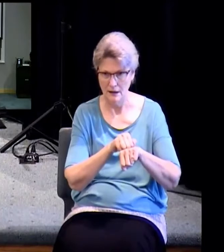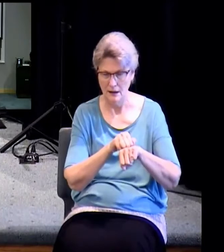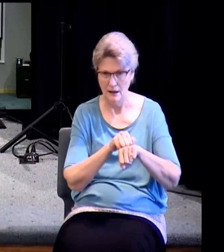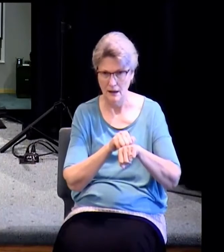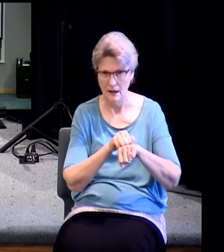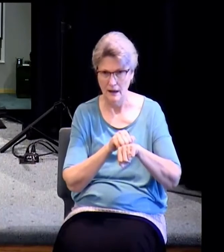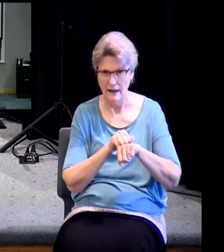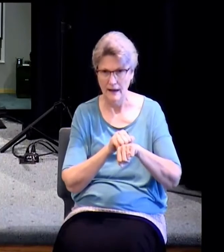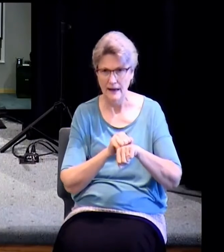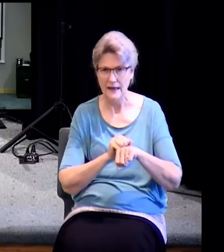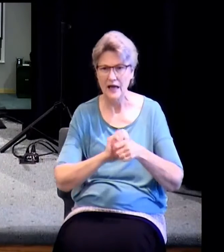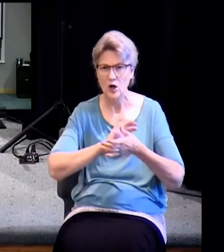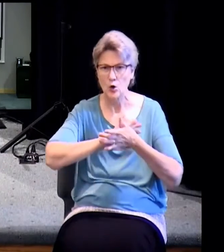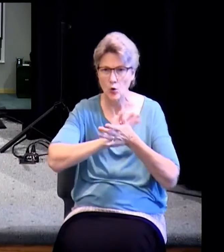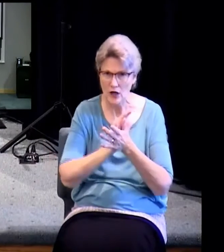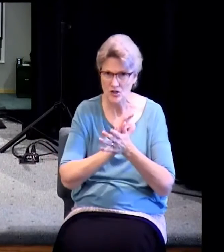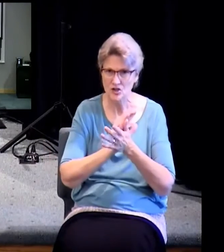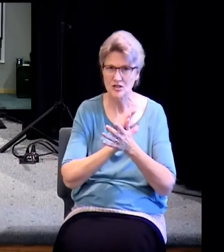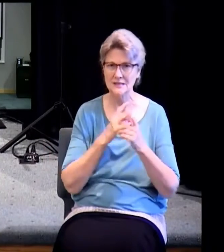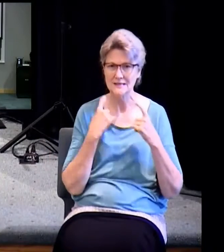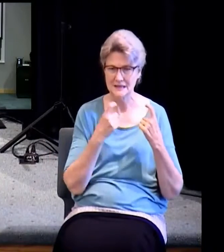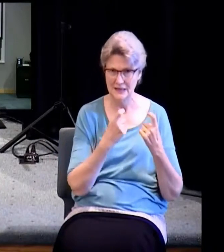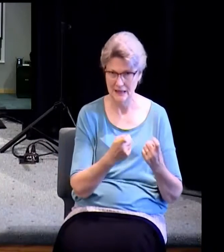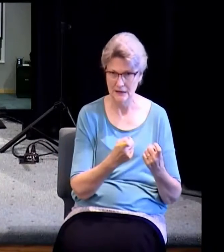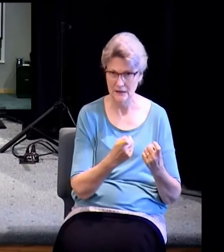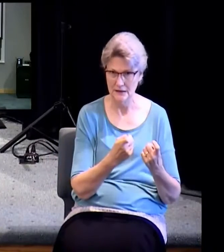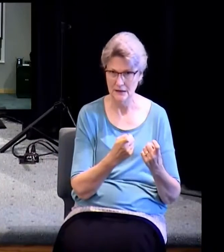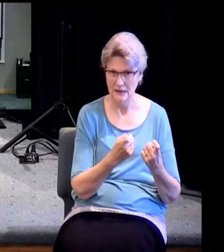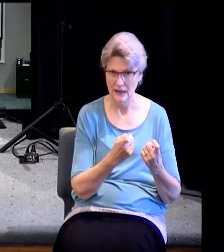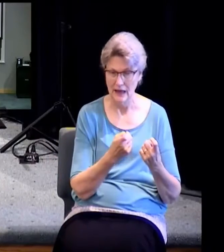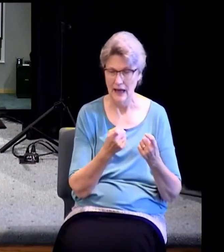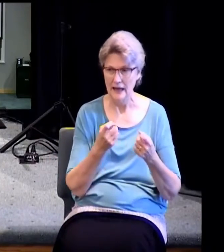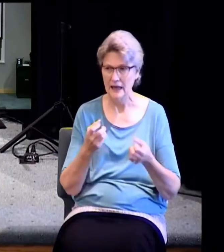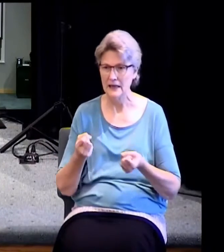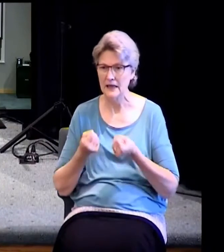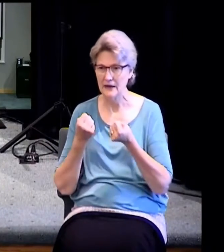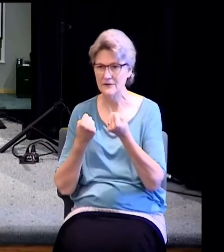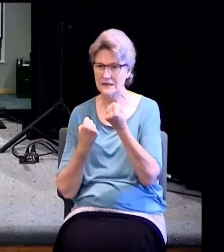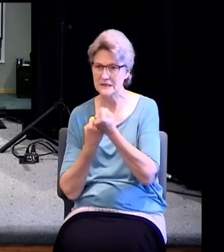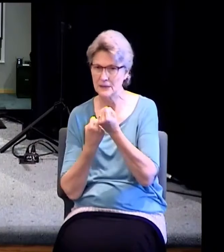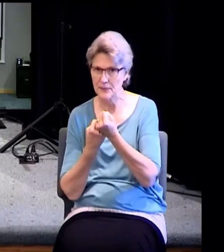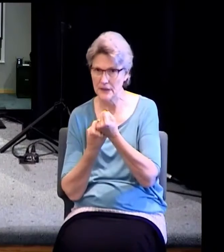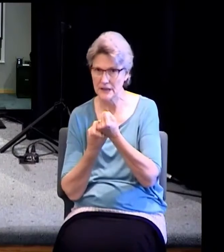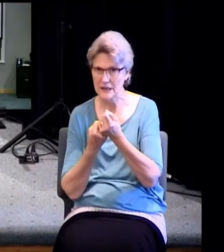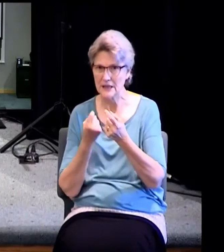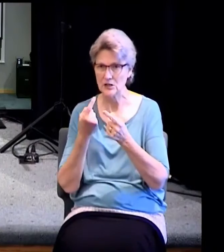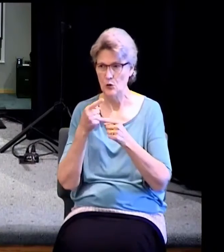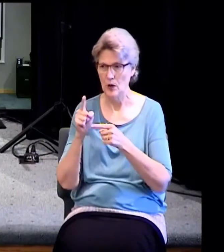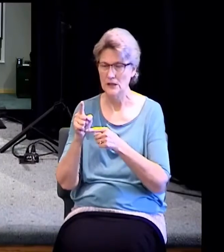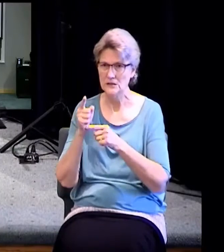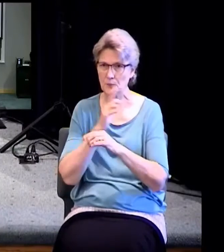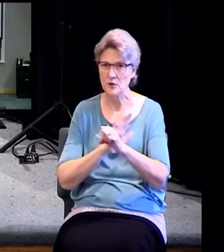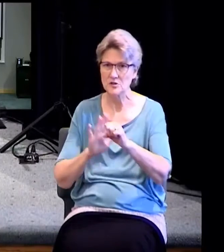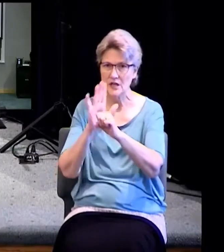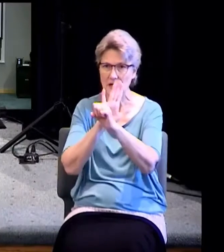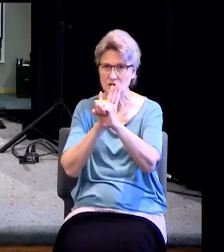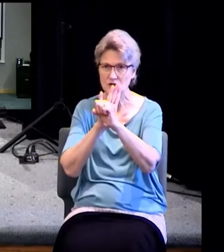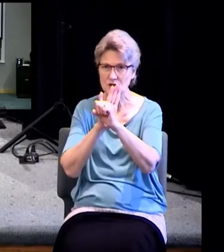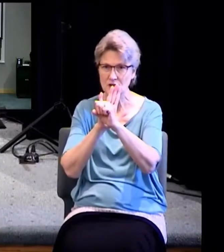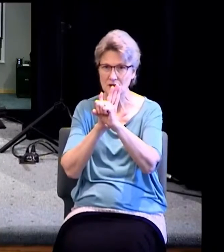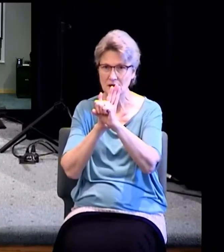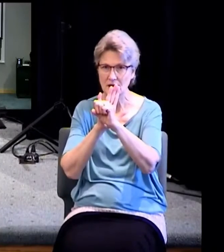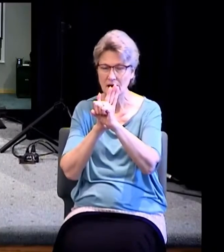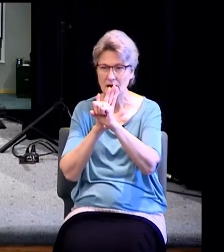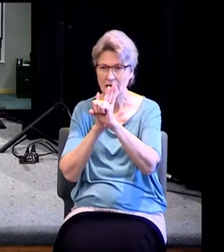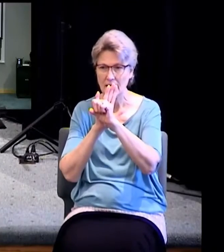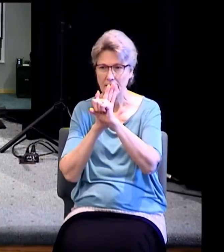the power of sin. That's how powerful the Word is. It can provide stability to us. It can provide shelter amongst the rocks.